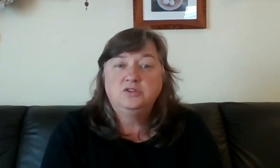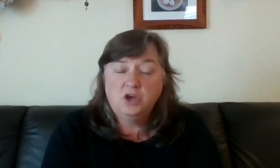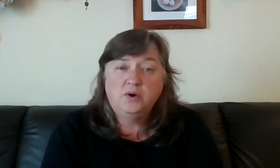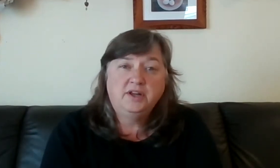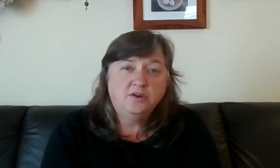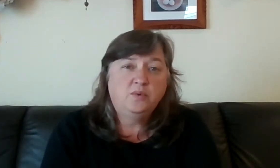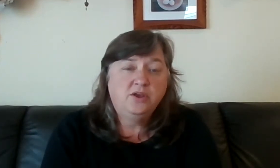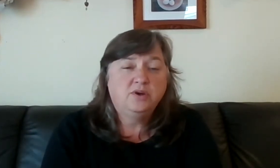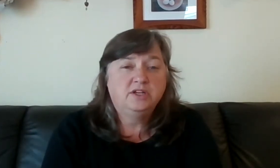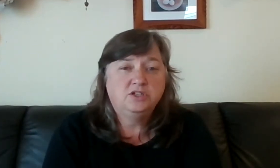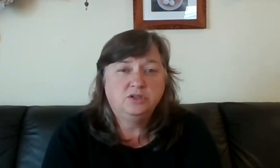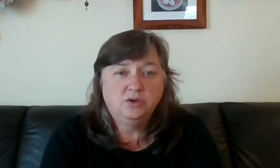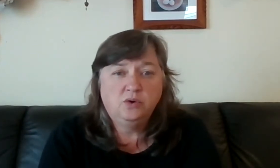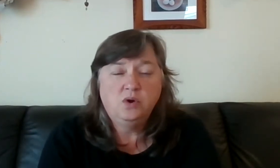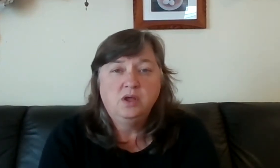So another way you can